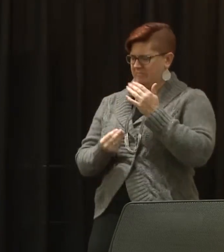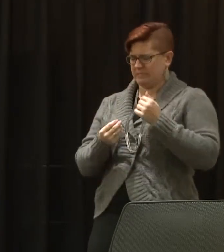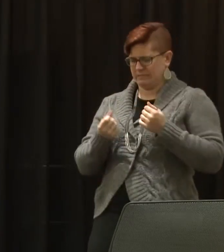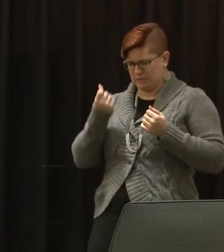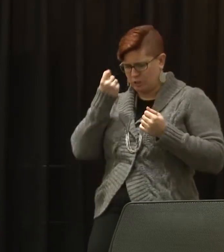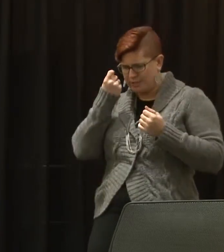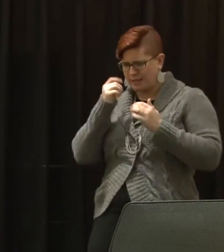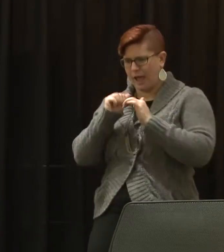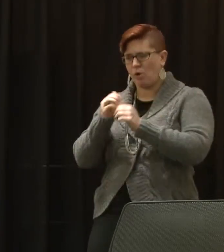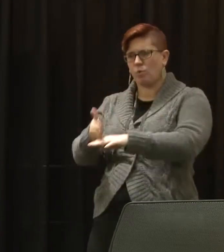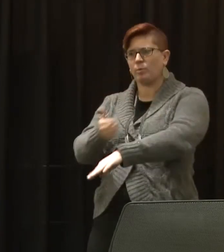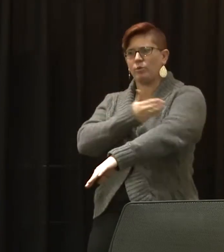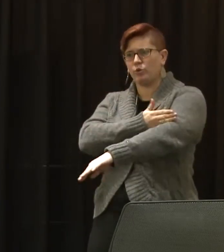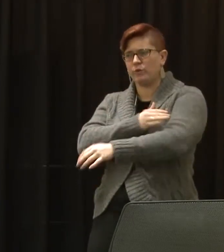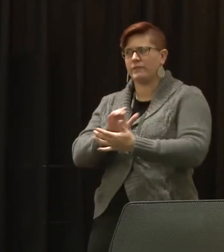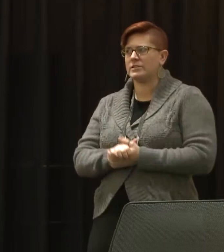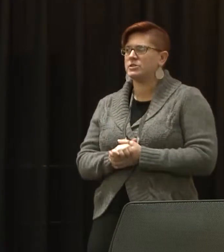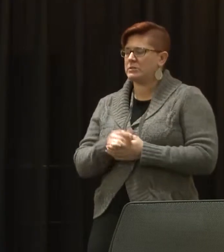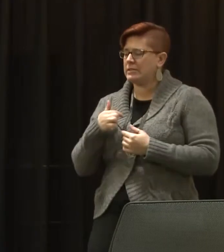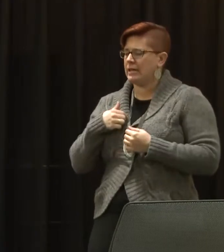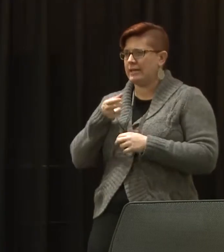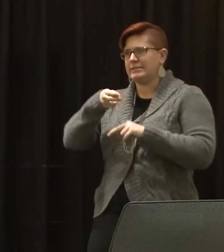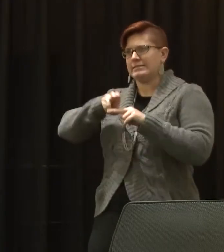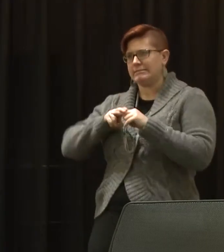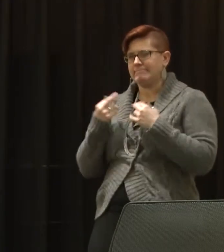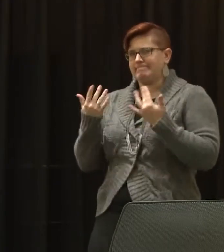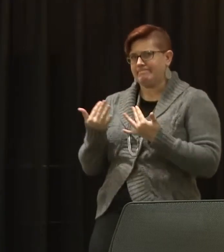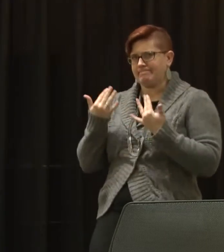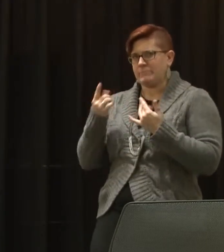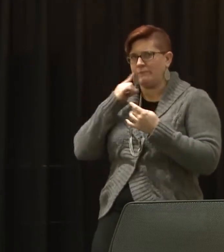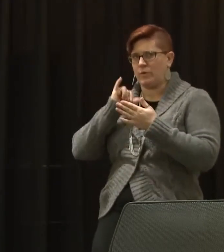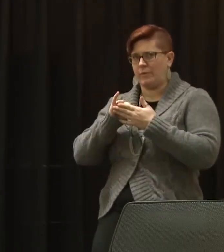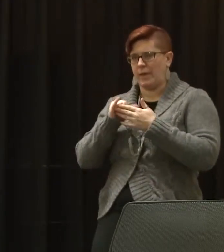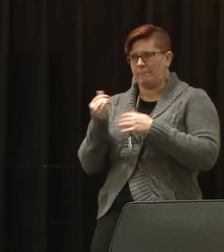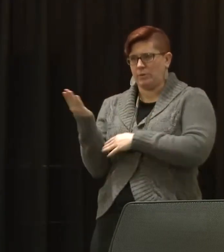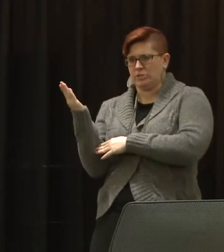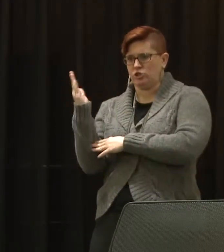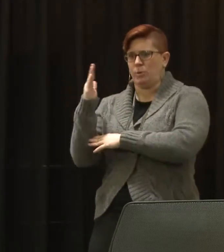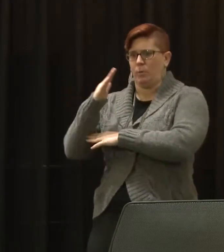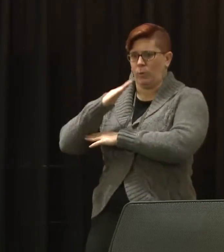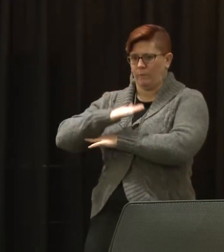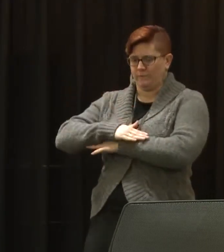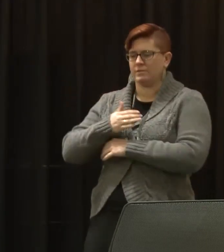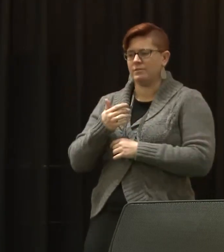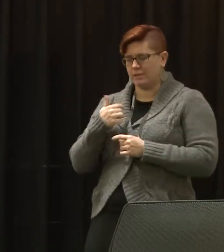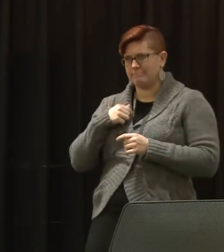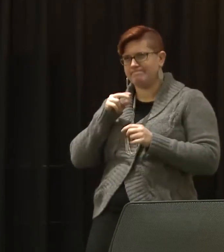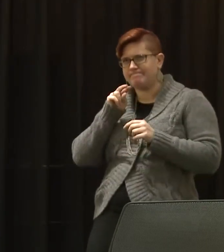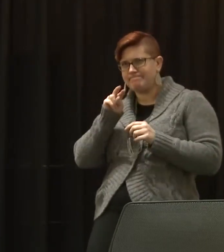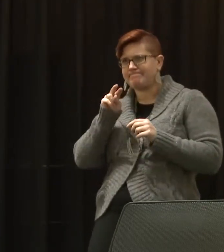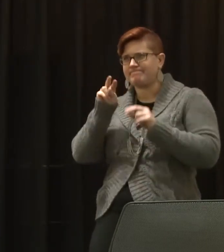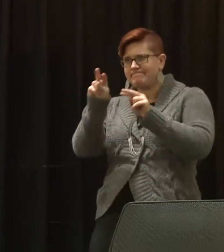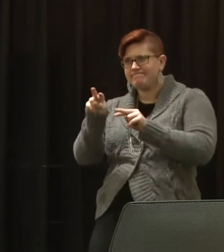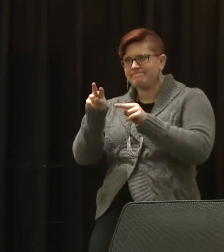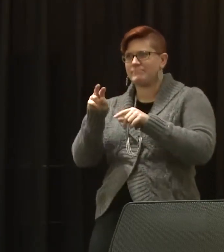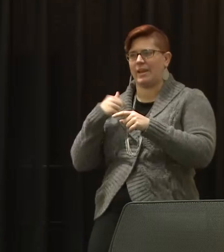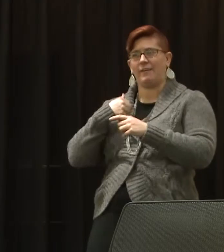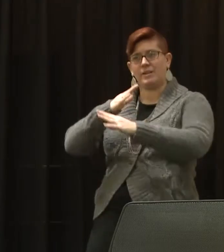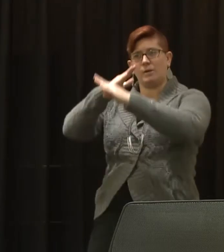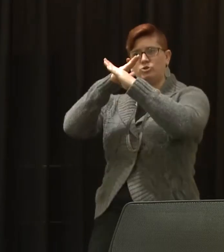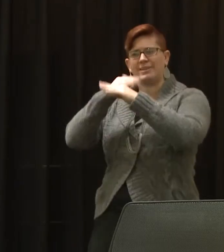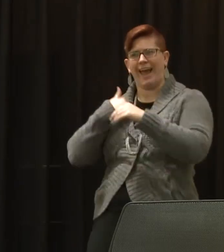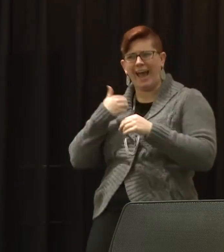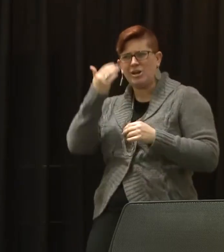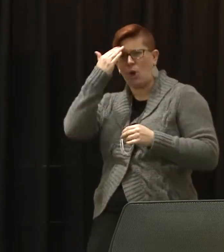it. And so I sit, waiting for that unseen drawbridge to move. I'm staring ahead at an obstruction I know is